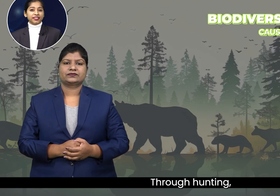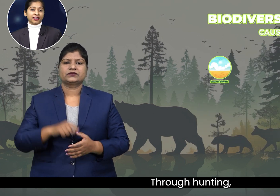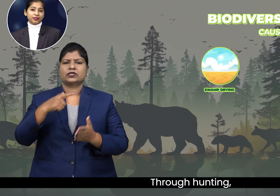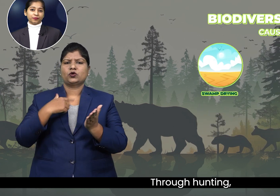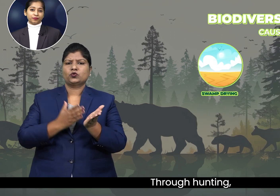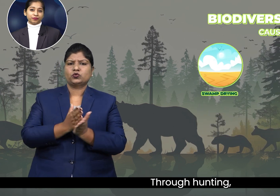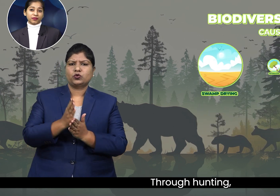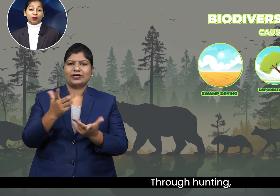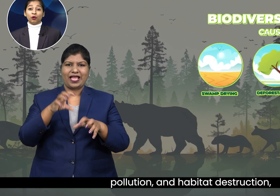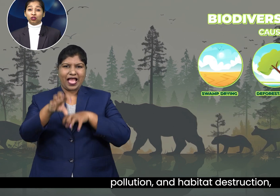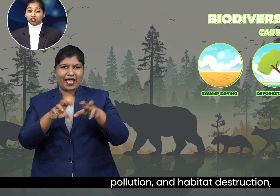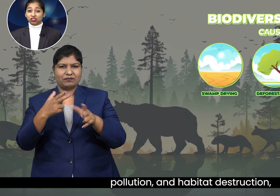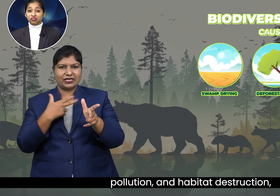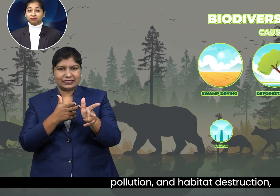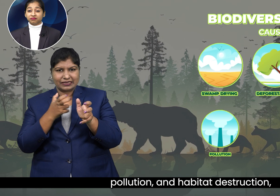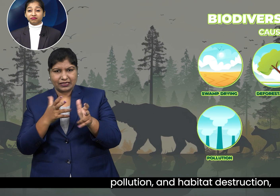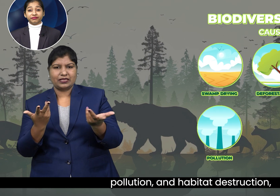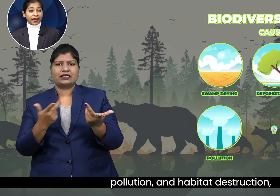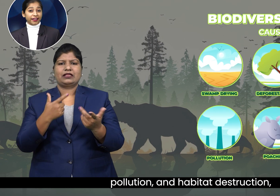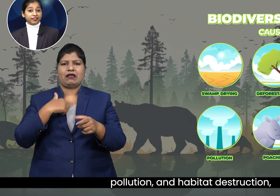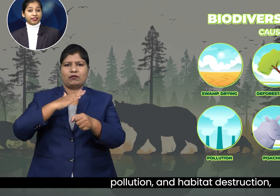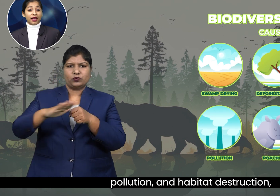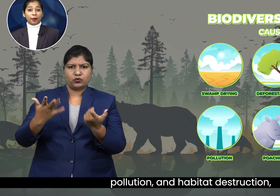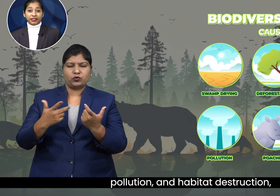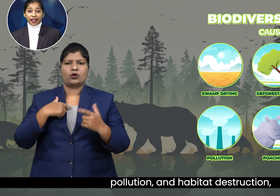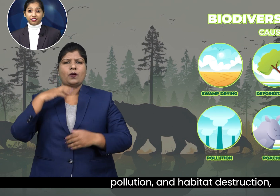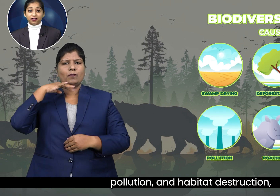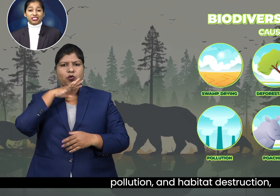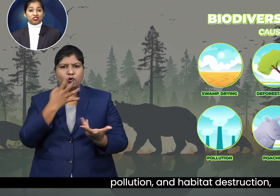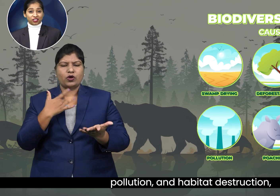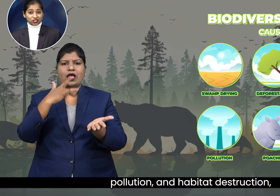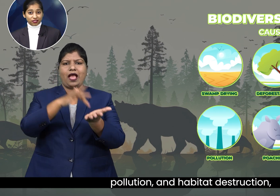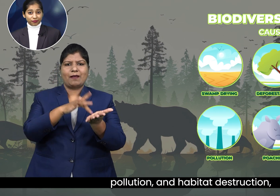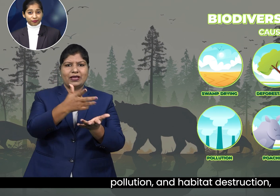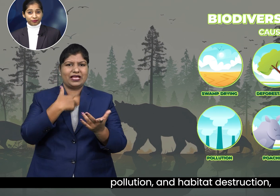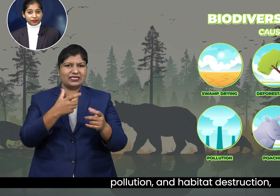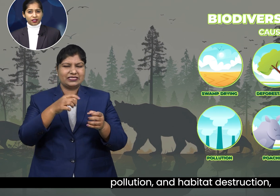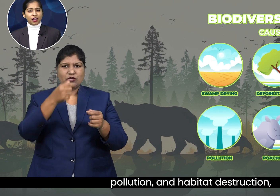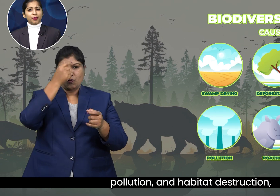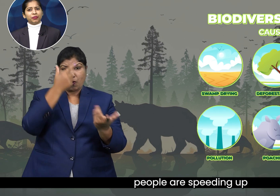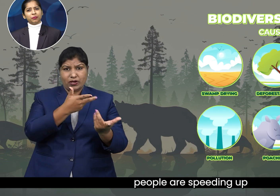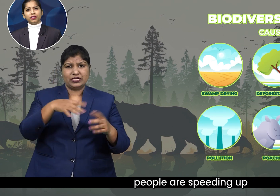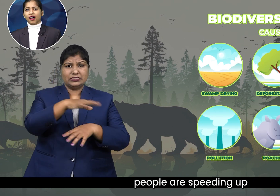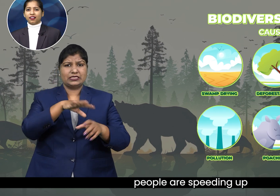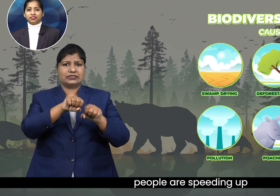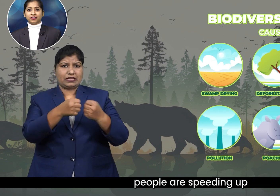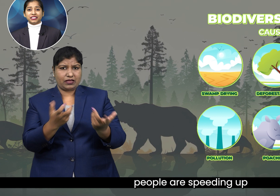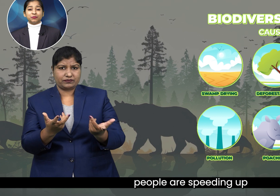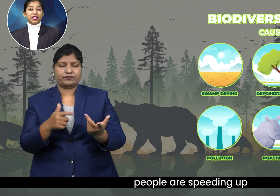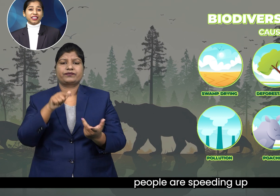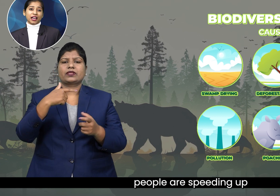Through hunting, pollution, and habitat destruction, people